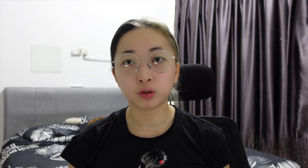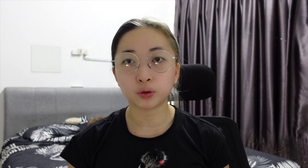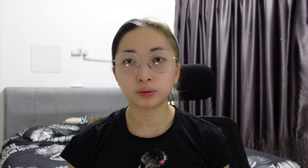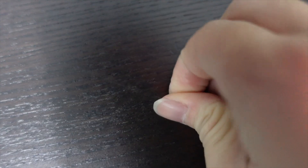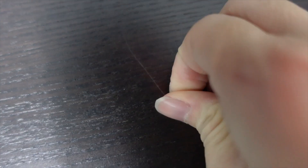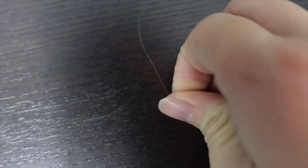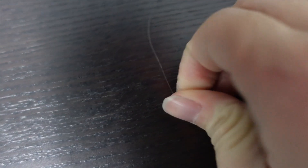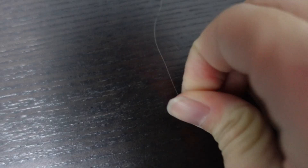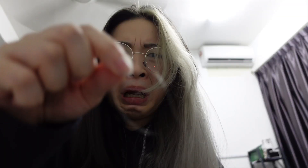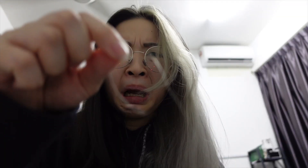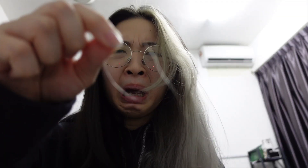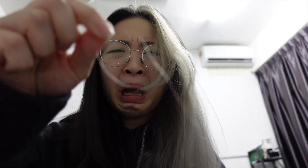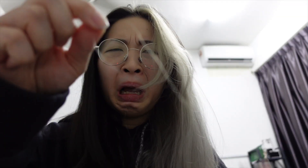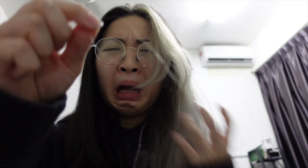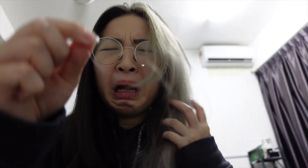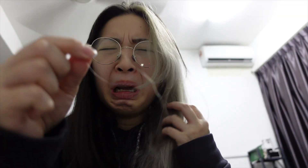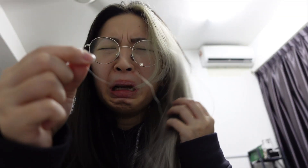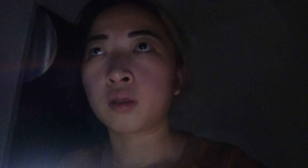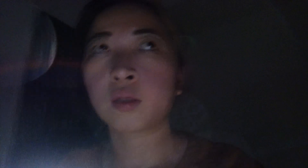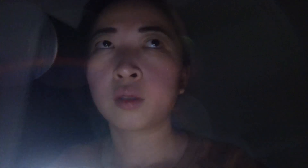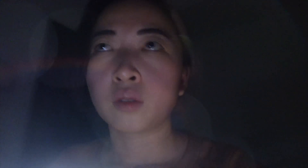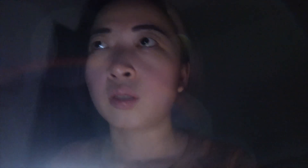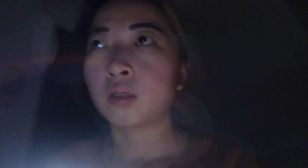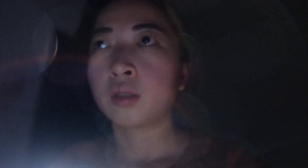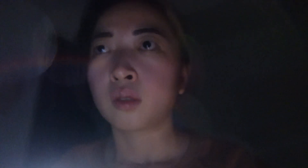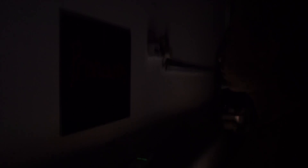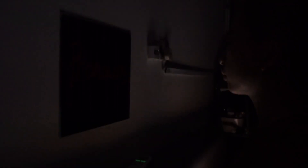useful. Are you too old to adapt? Do pronouns scare you?